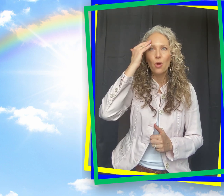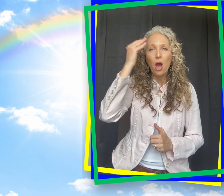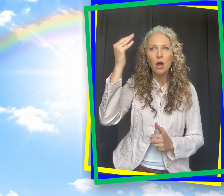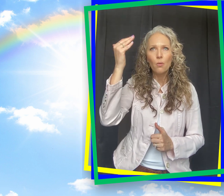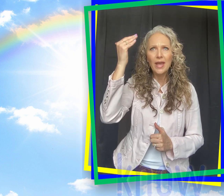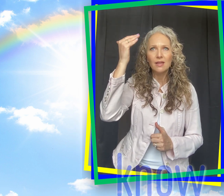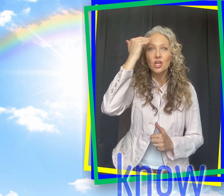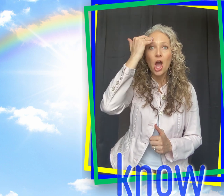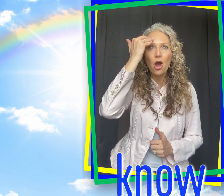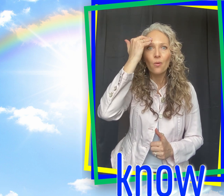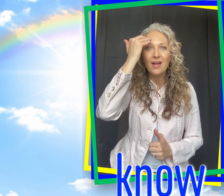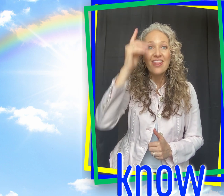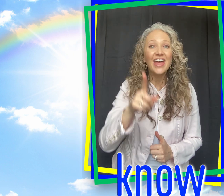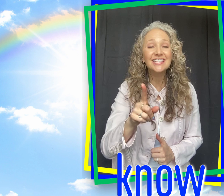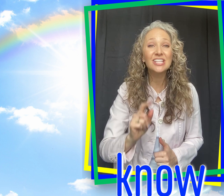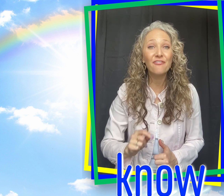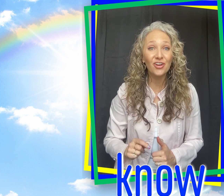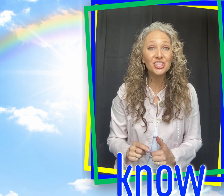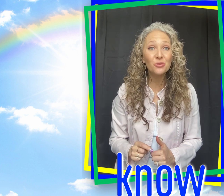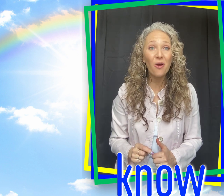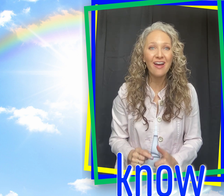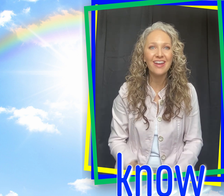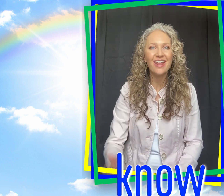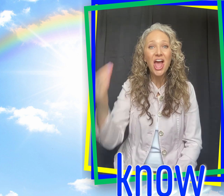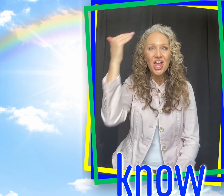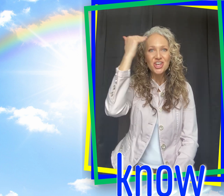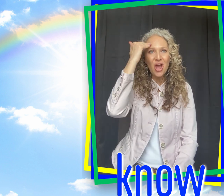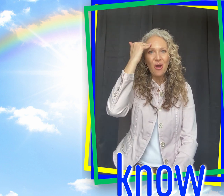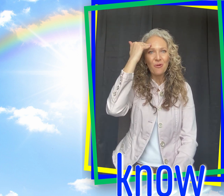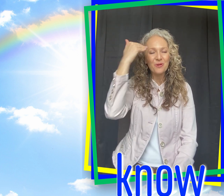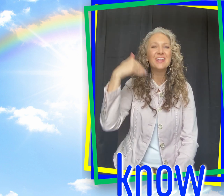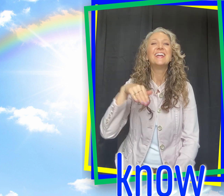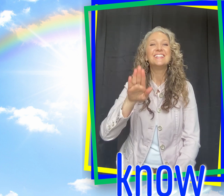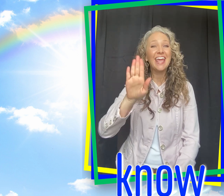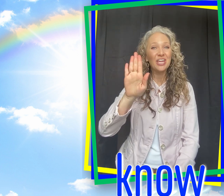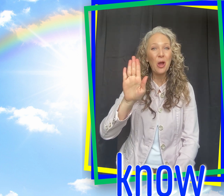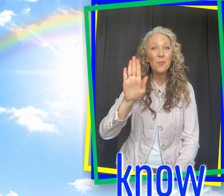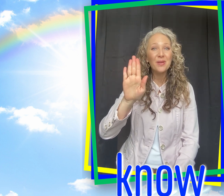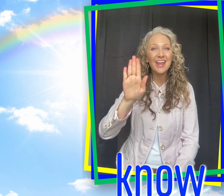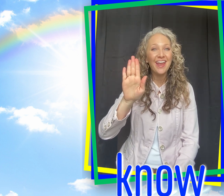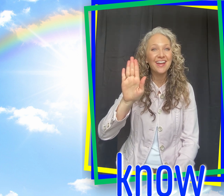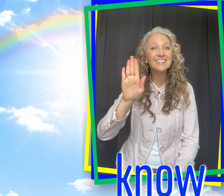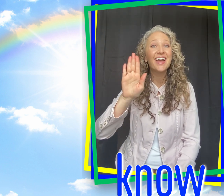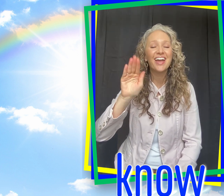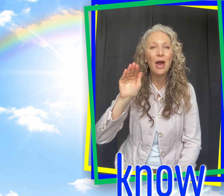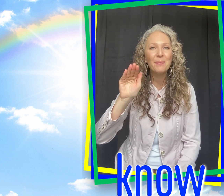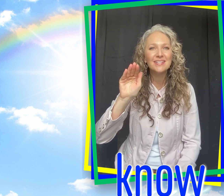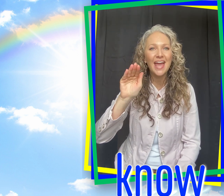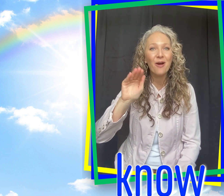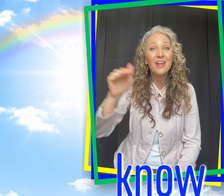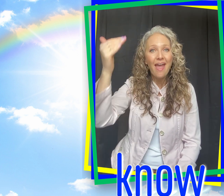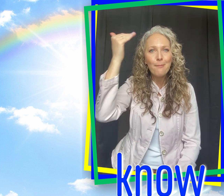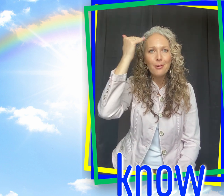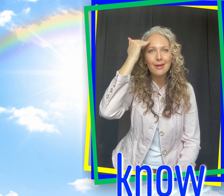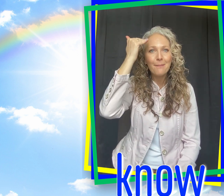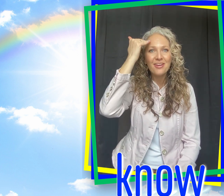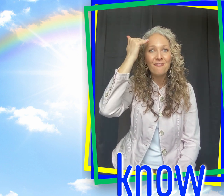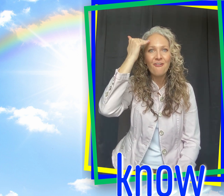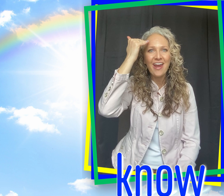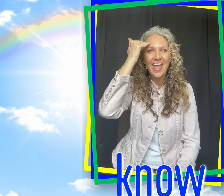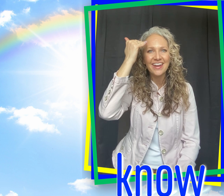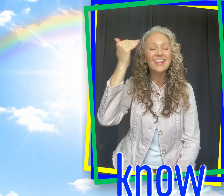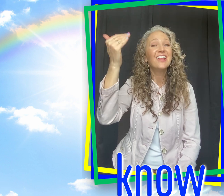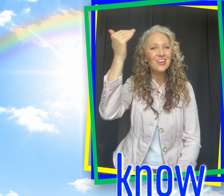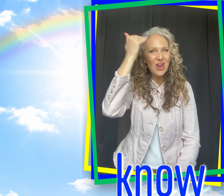know. Wait, no, that's the first one. No. Take an open hand, cup it down, and put it up